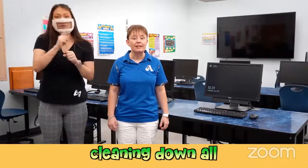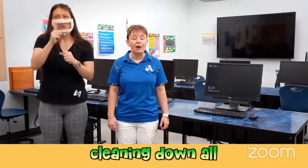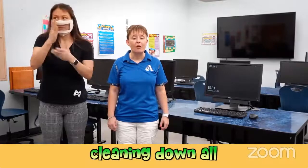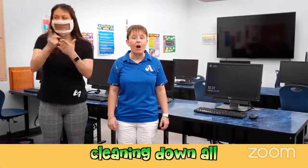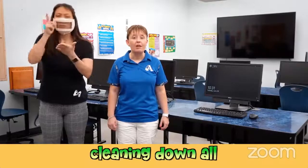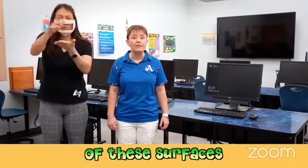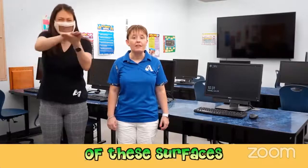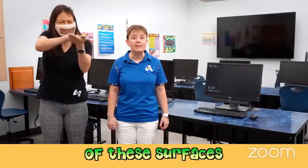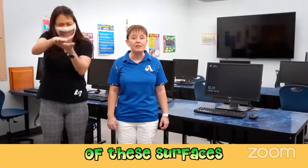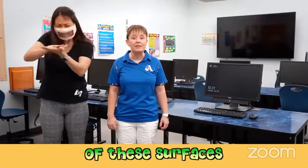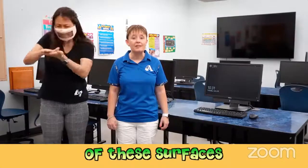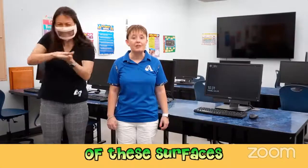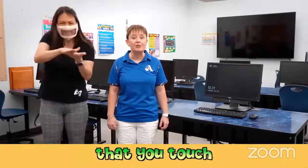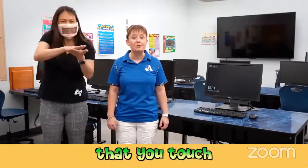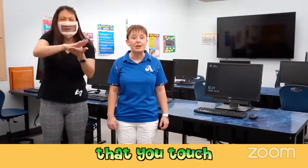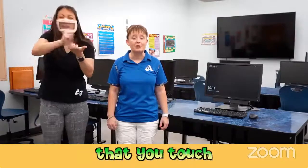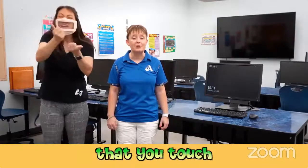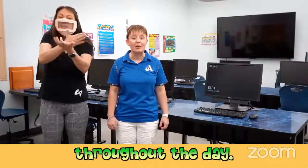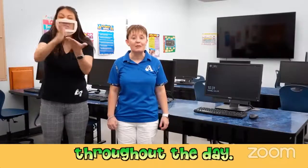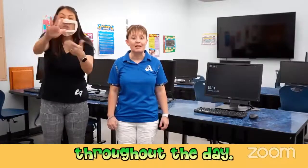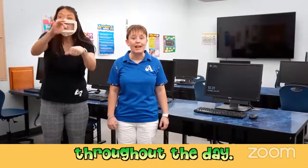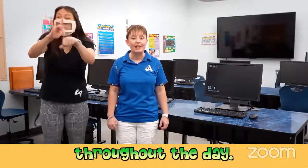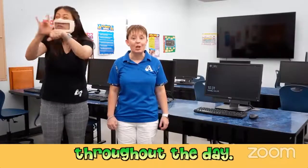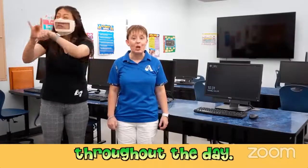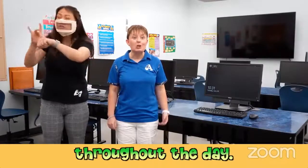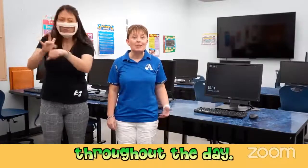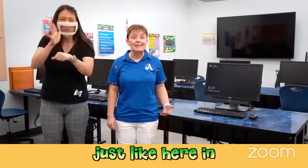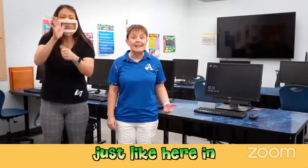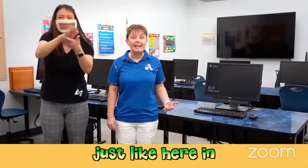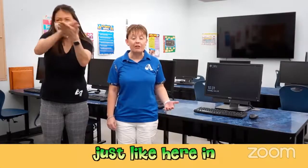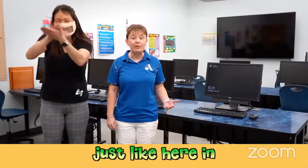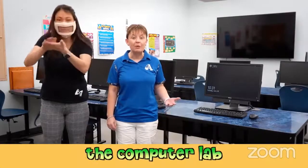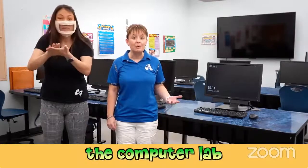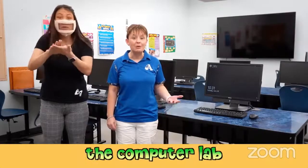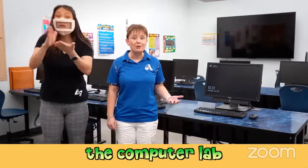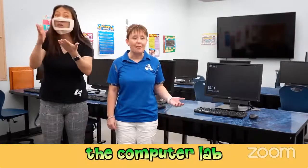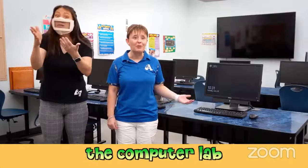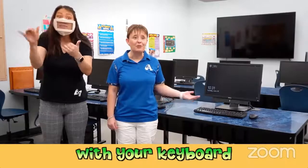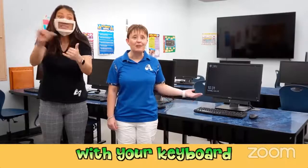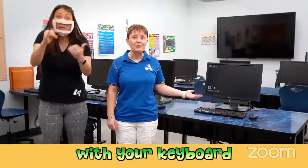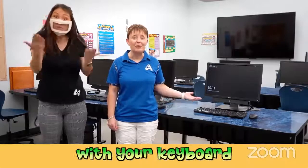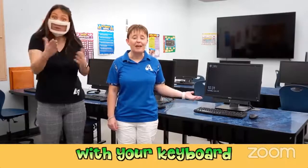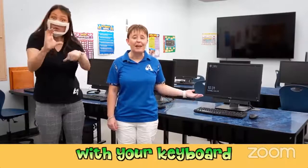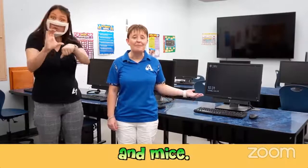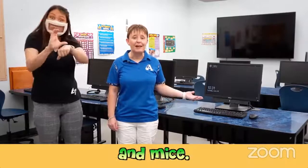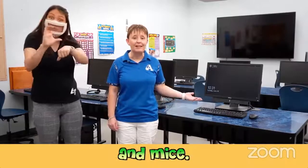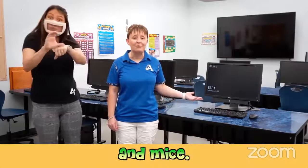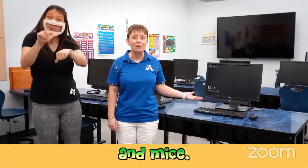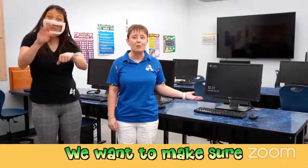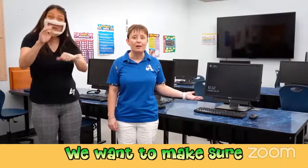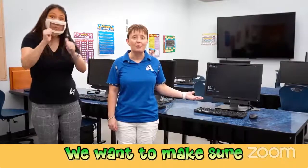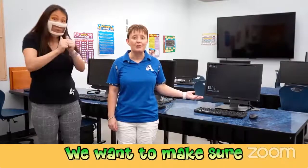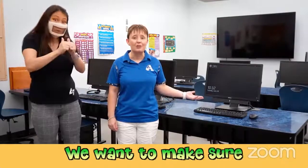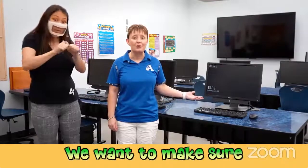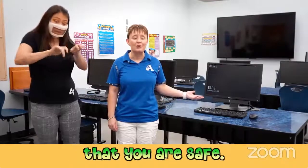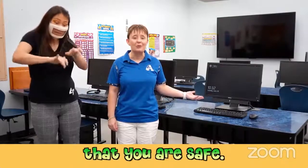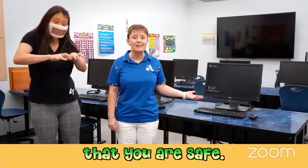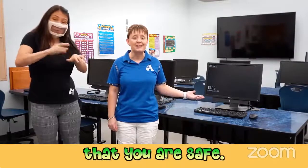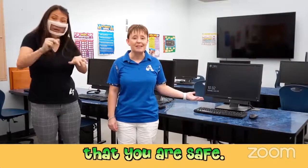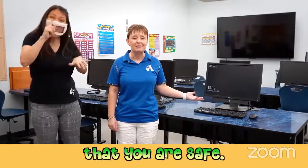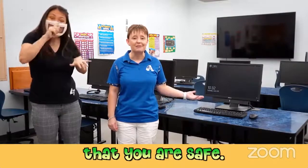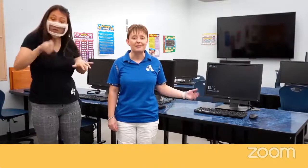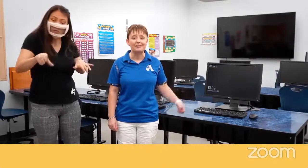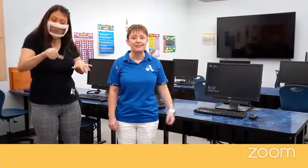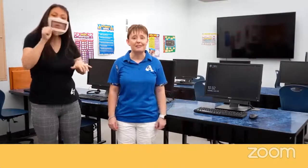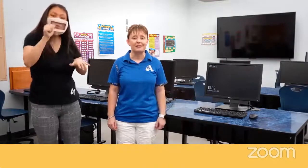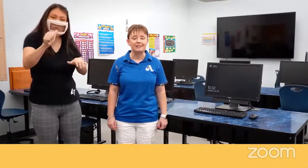someone cleaning down all of these surfaces that you touch throughout the day. Just like here in the computer lab with your keyboard and mice, we want to make sure that you